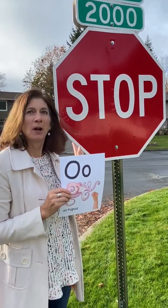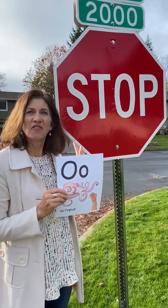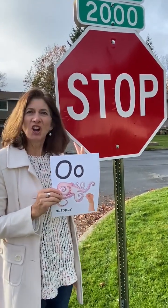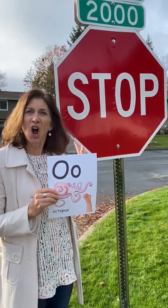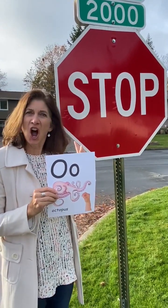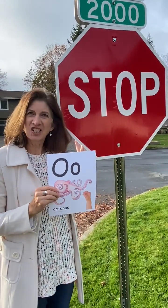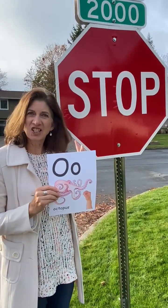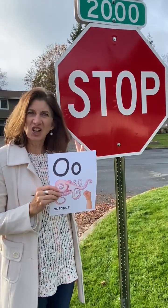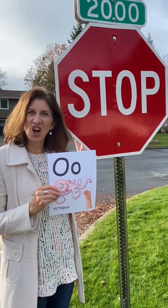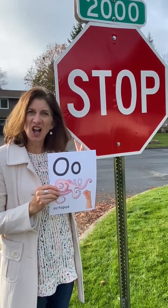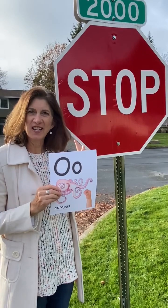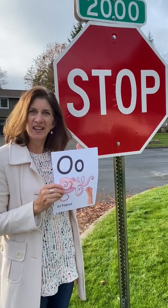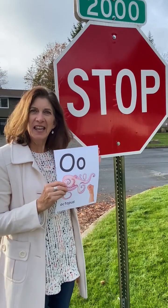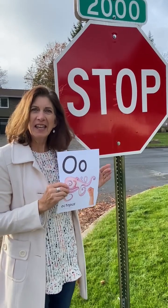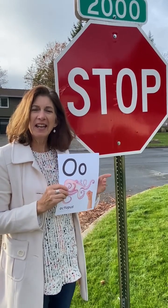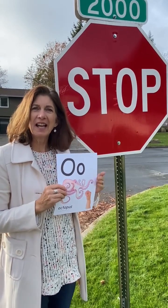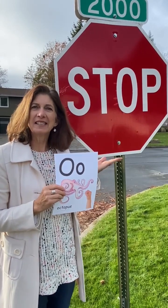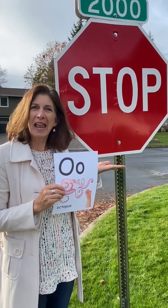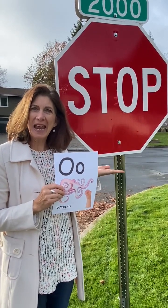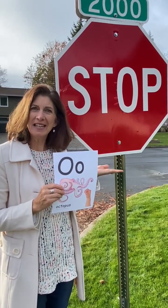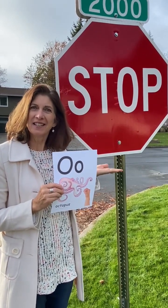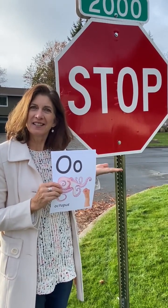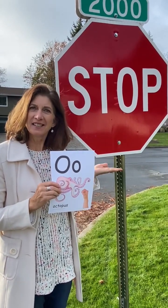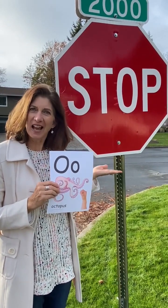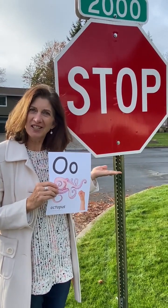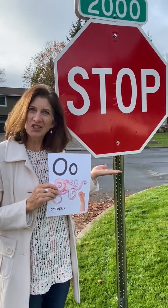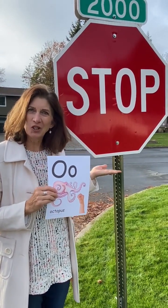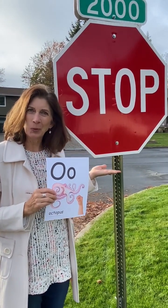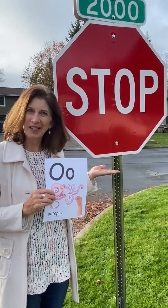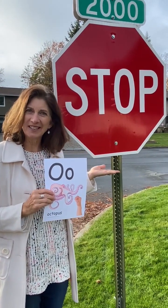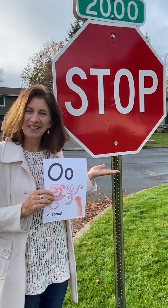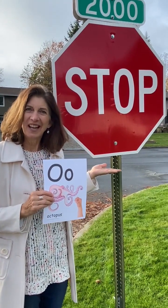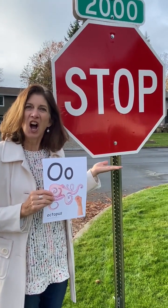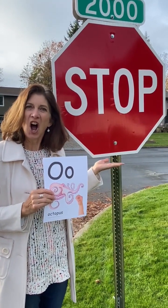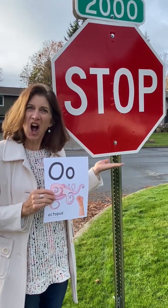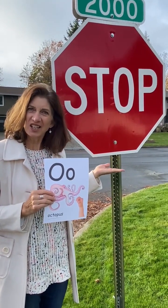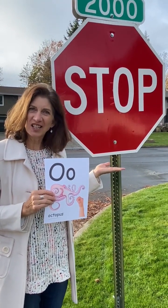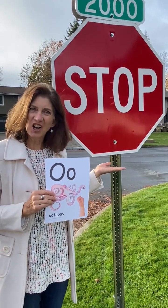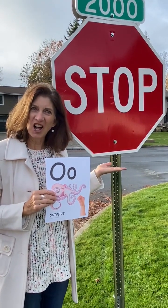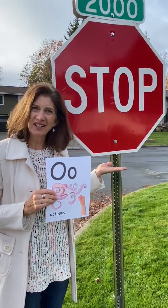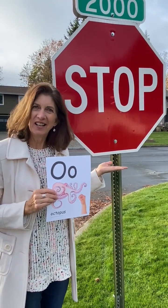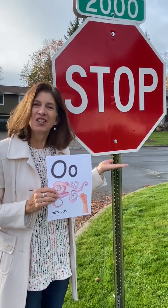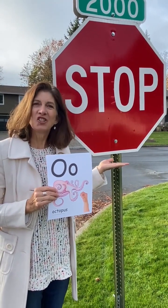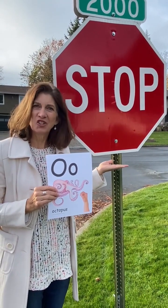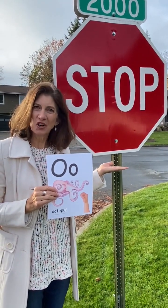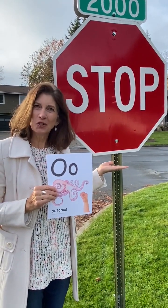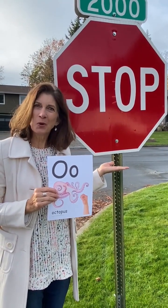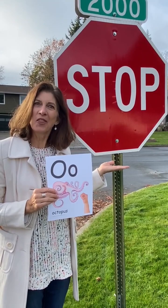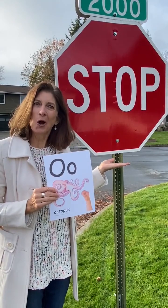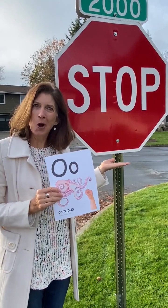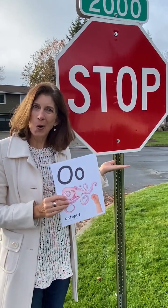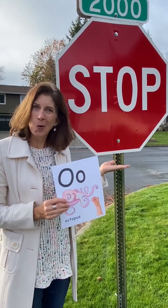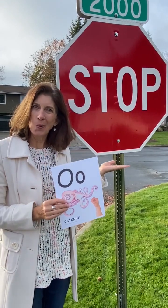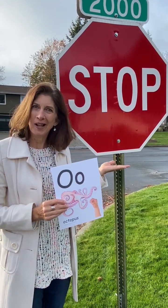an octagon. It has 8 sides to it. Octagon starts with O.